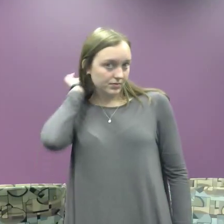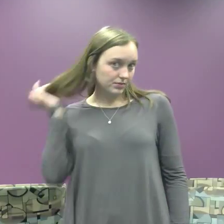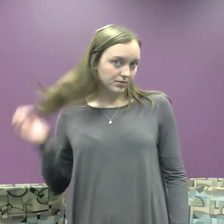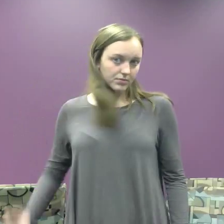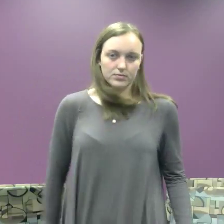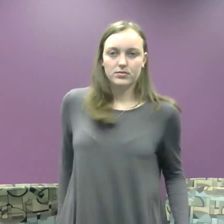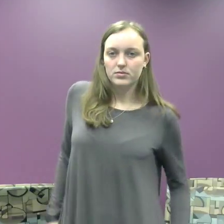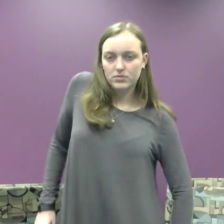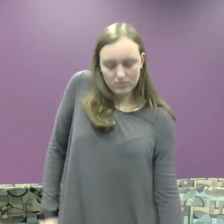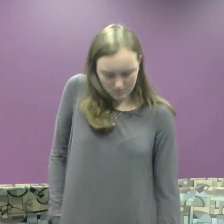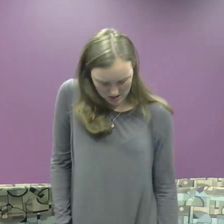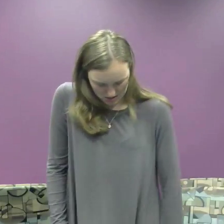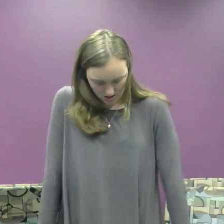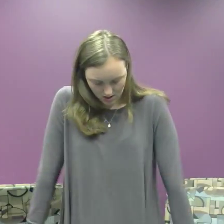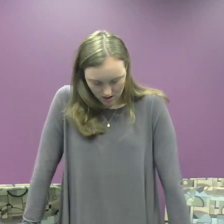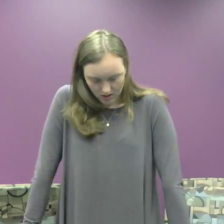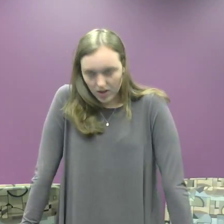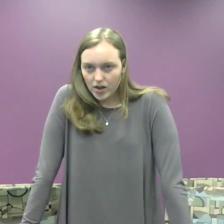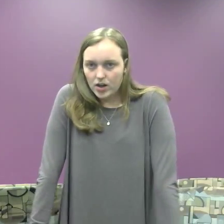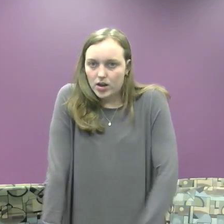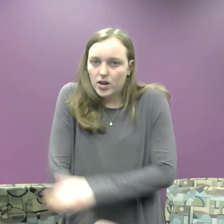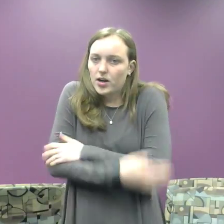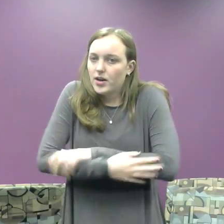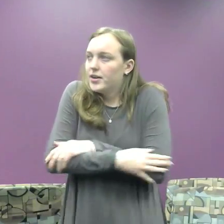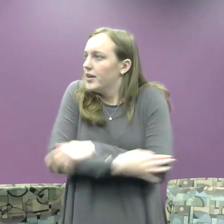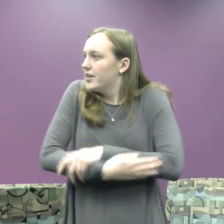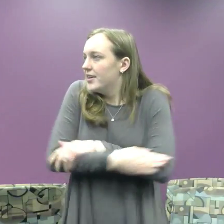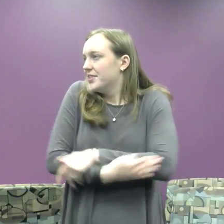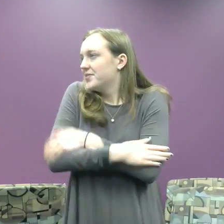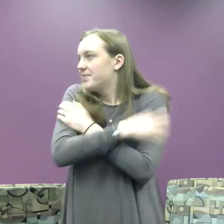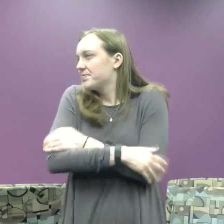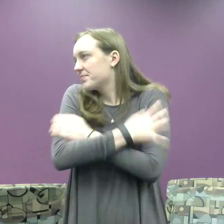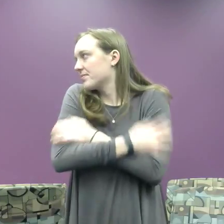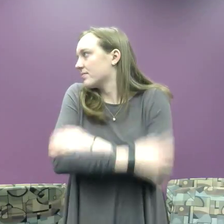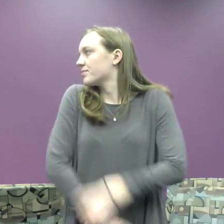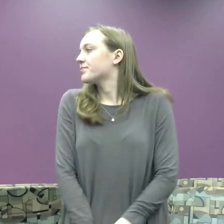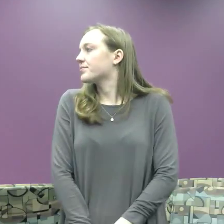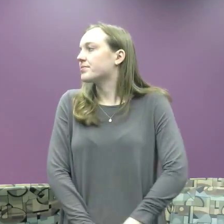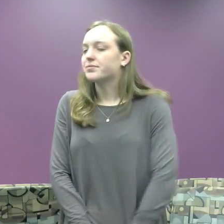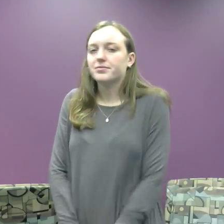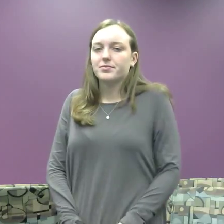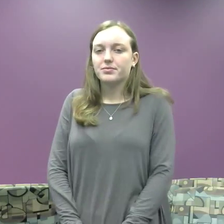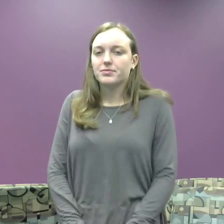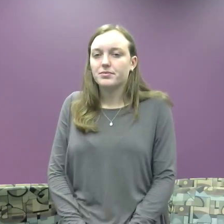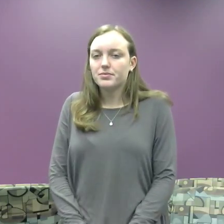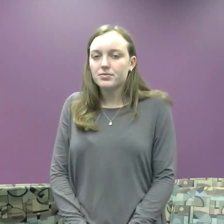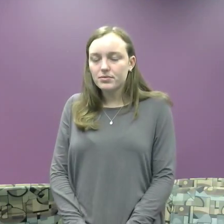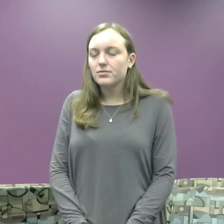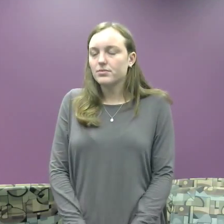Steve. Sorry? It just doesn't like you. You know, it's not the only thing that doesn't like me. Okay, everybody ready?